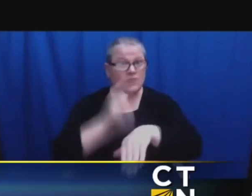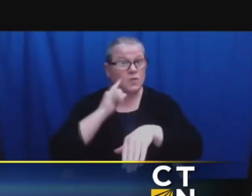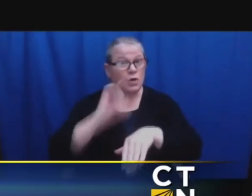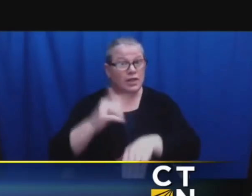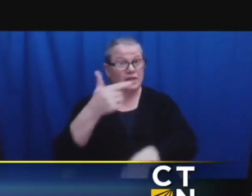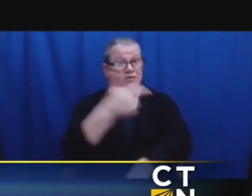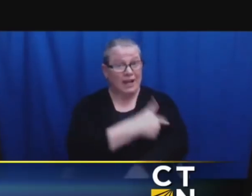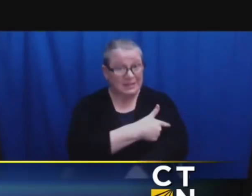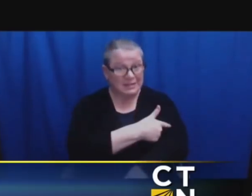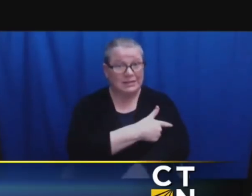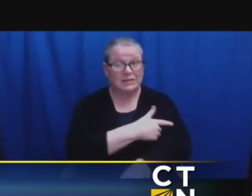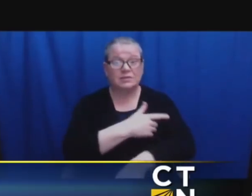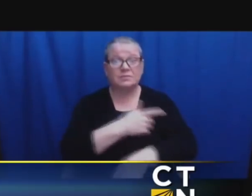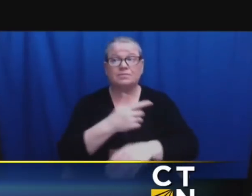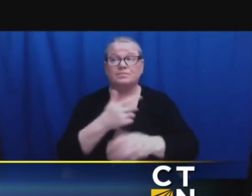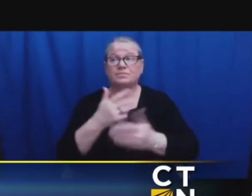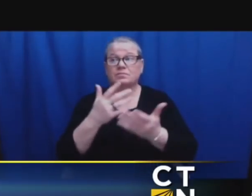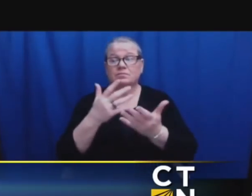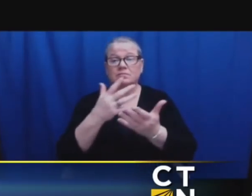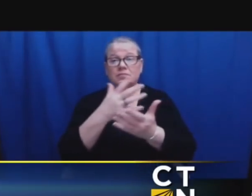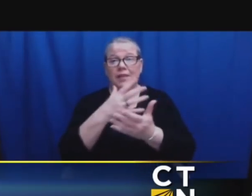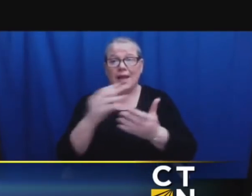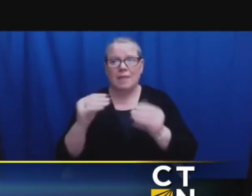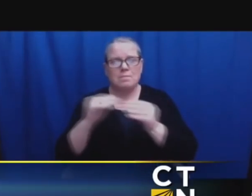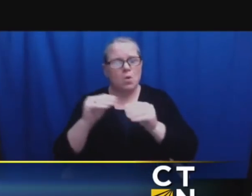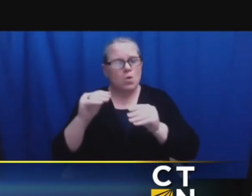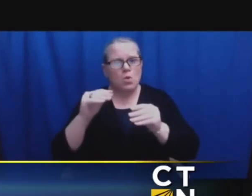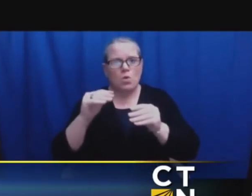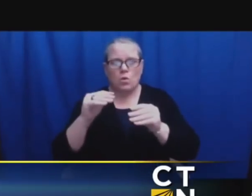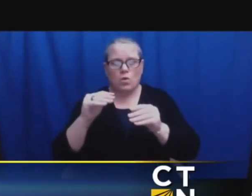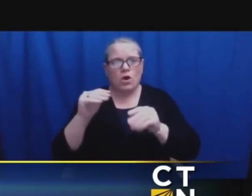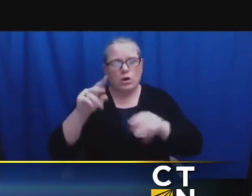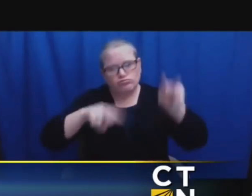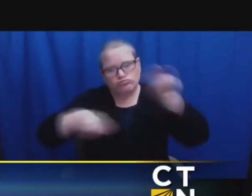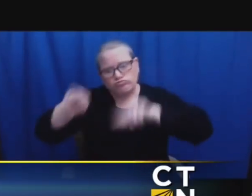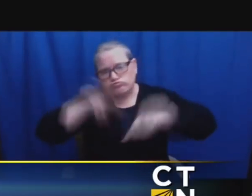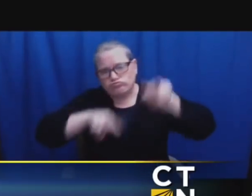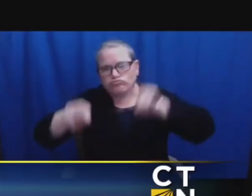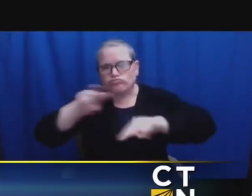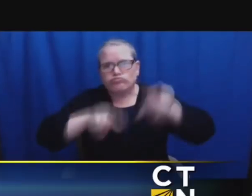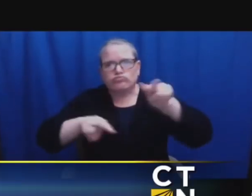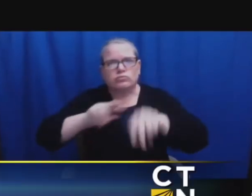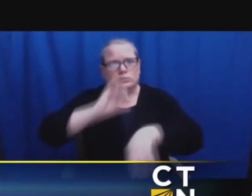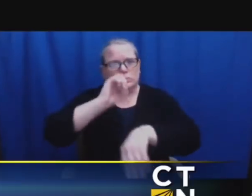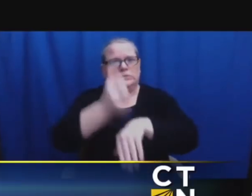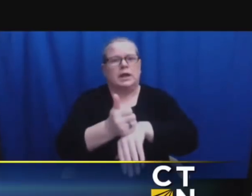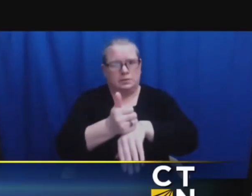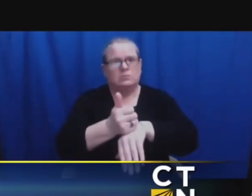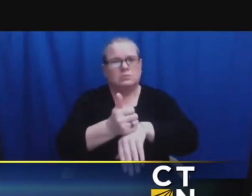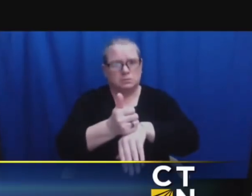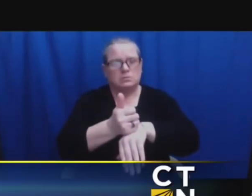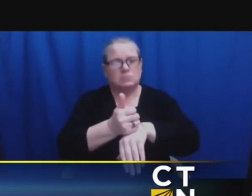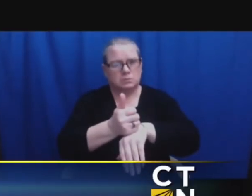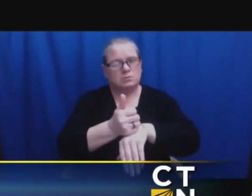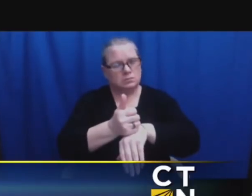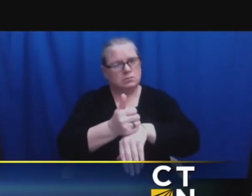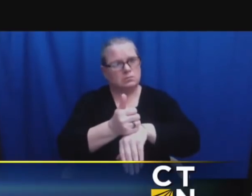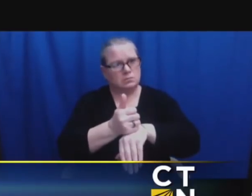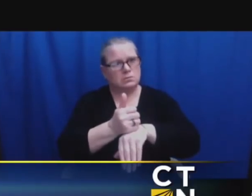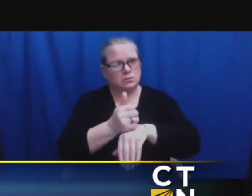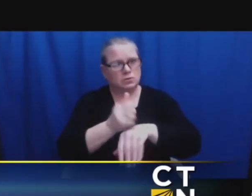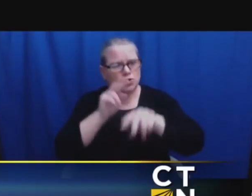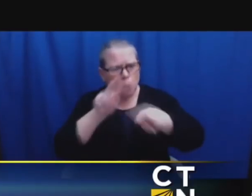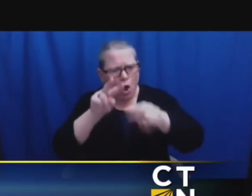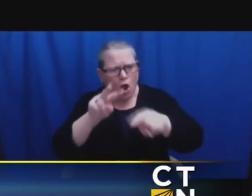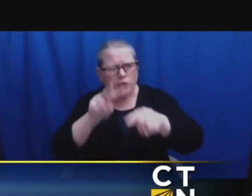and even more surveillance that is in place to be watching what happens